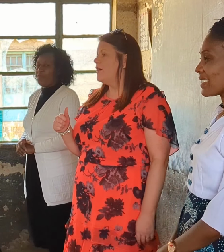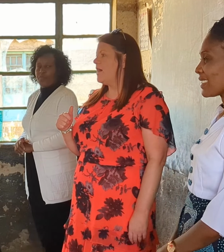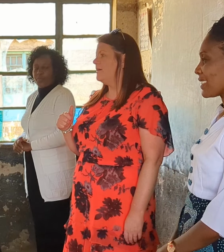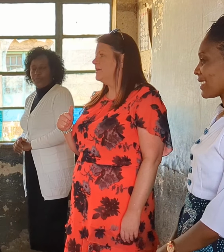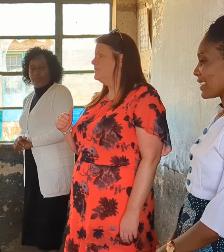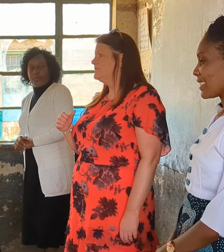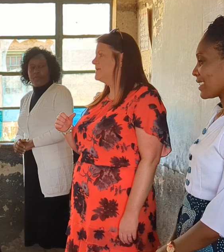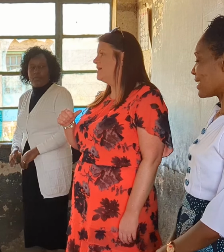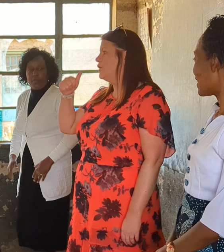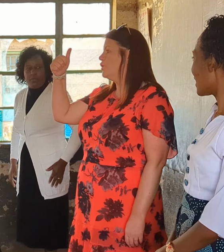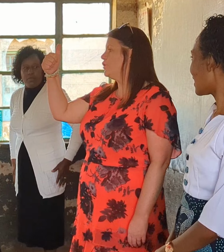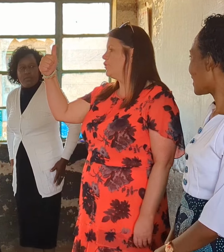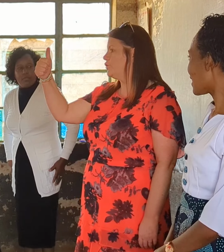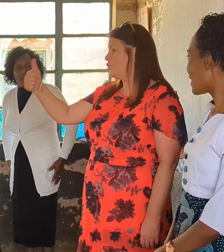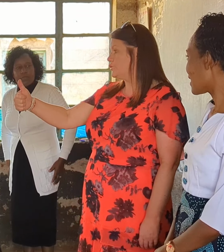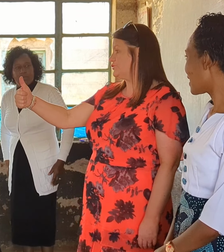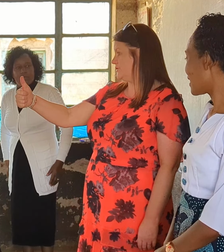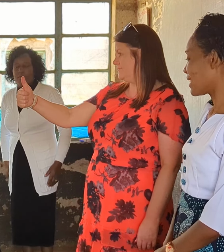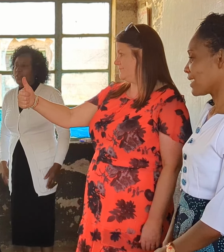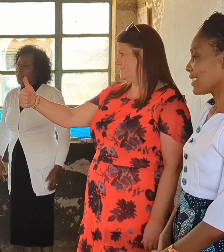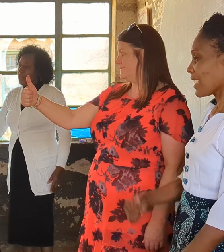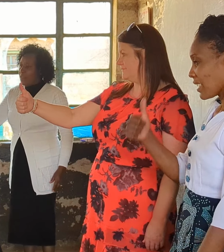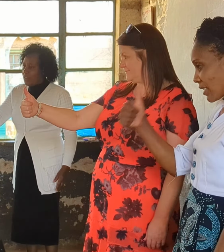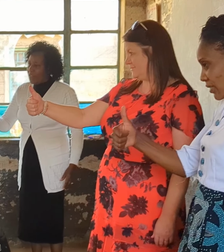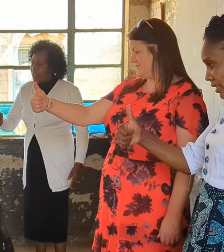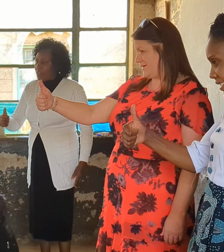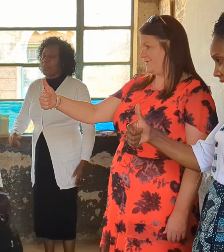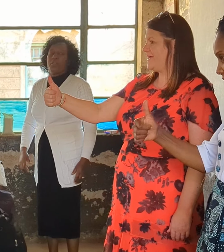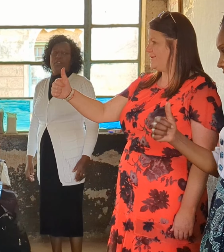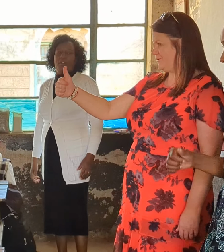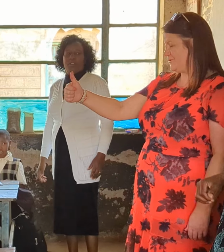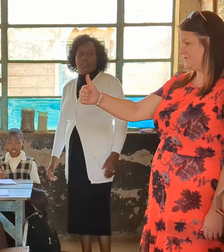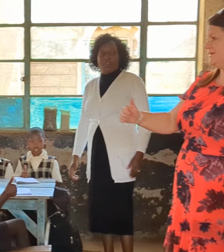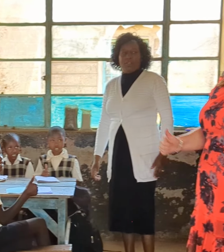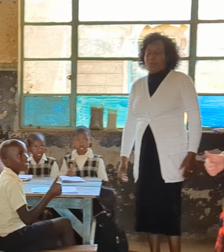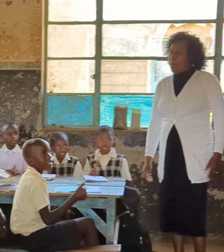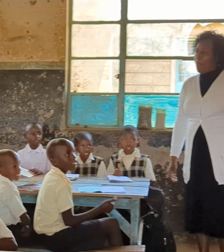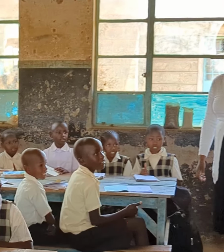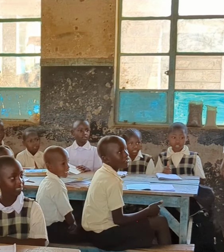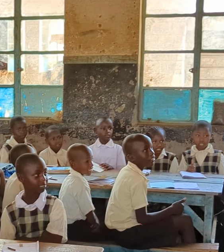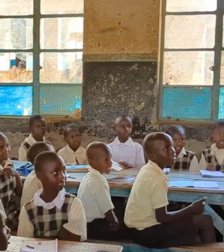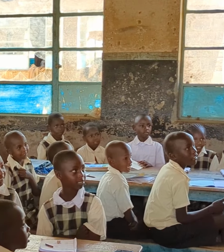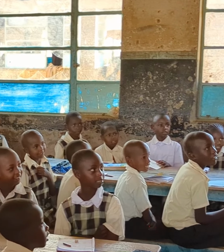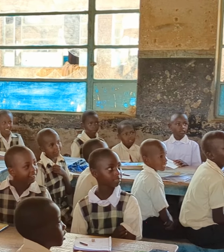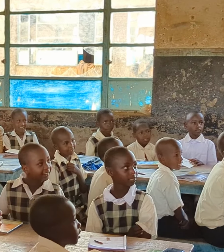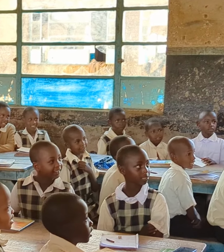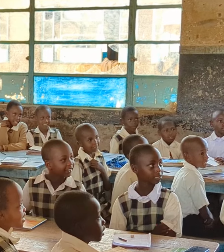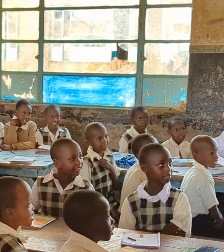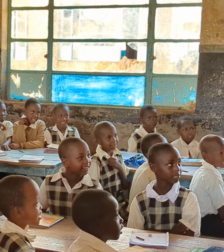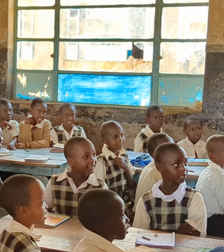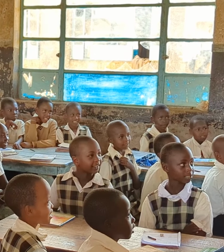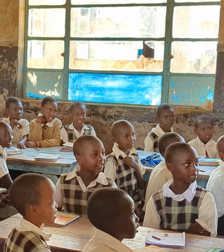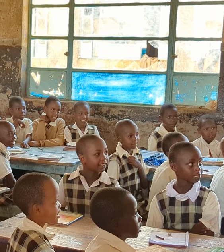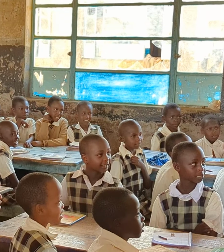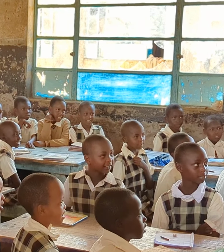Not yet, it's okay. So, can you say good? Good. Okay, good. And then we say morning, which is you have your